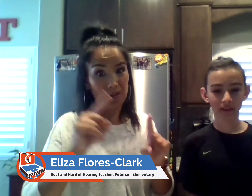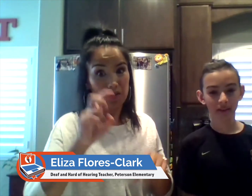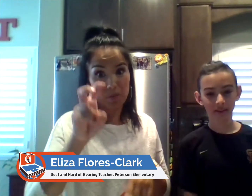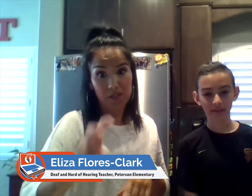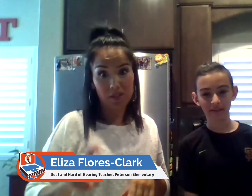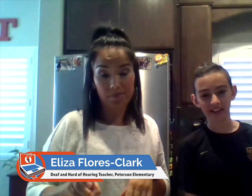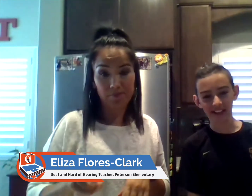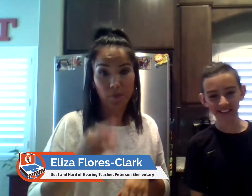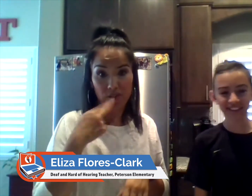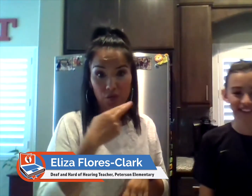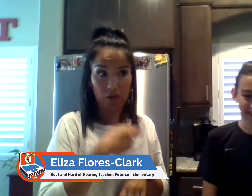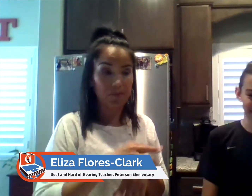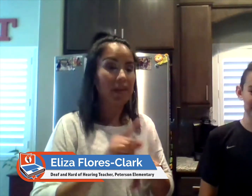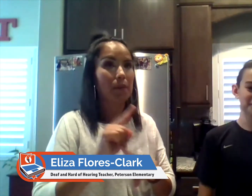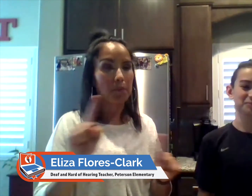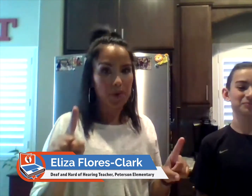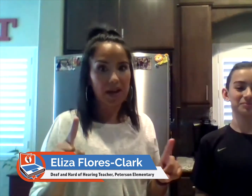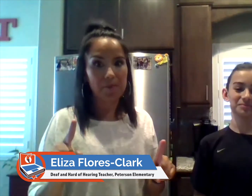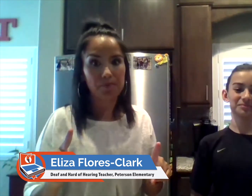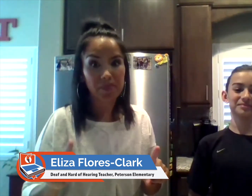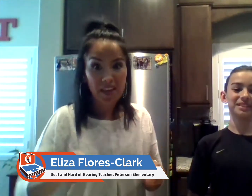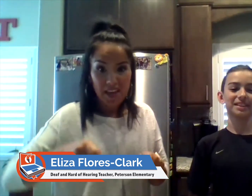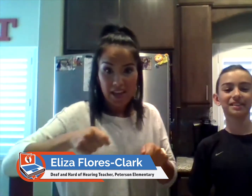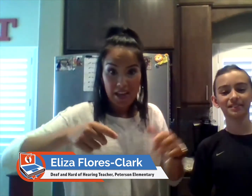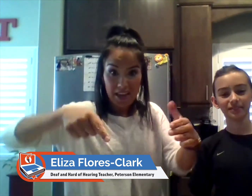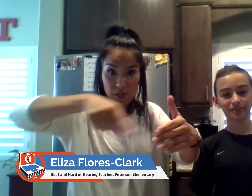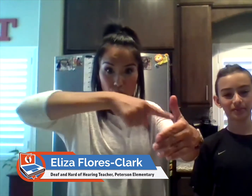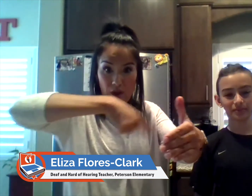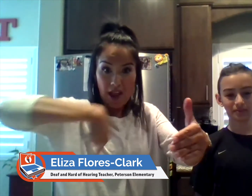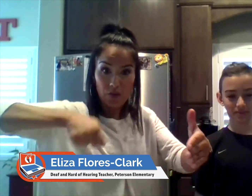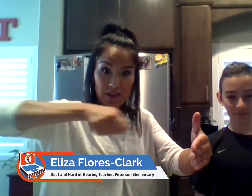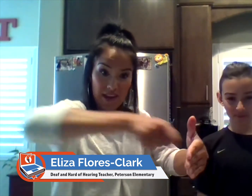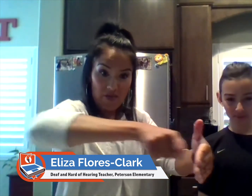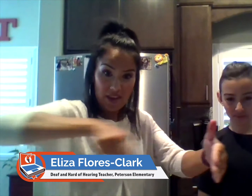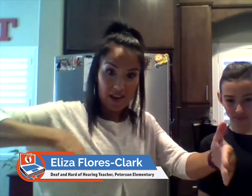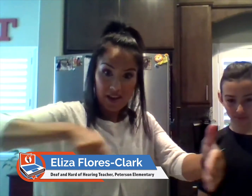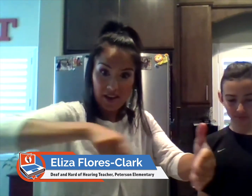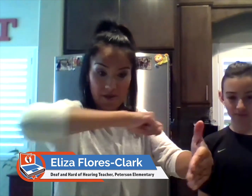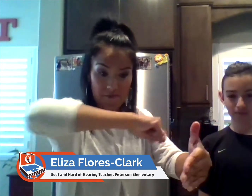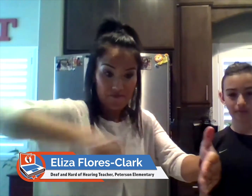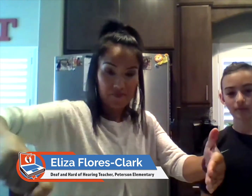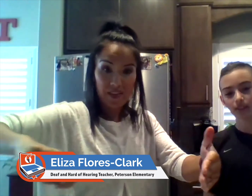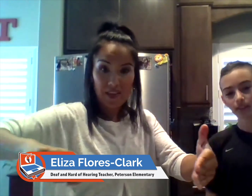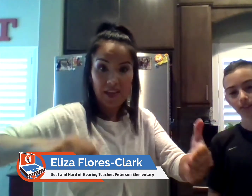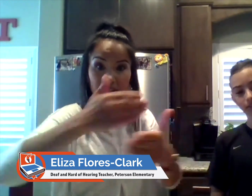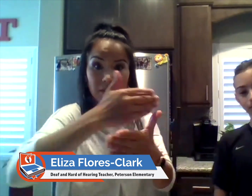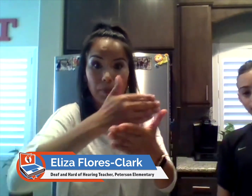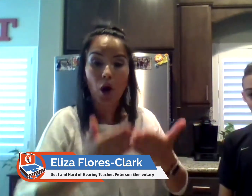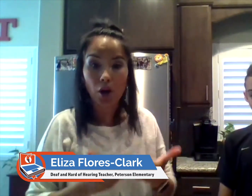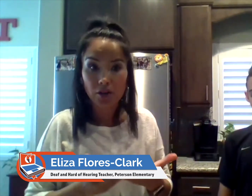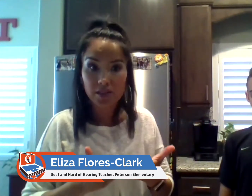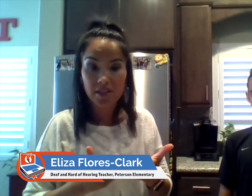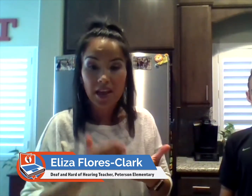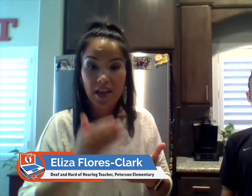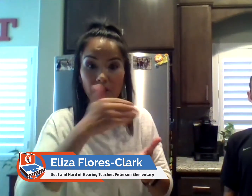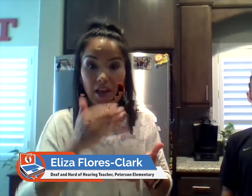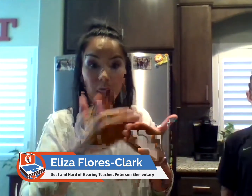a pizza restaurant, but it's round and they cut it into parts. And those parts